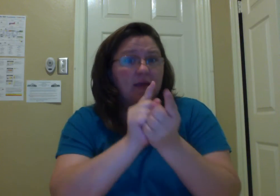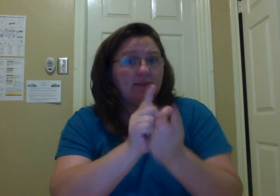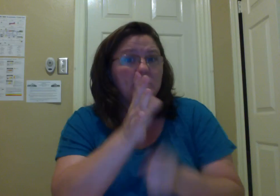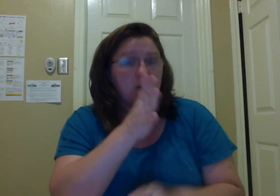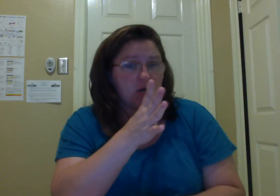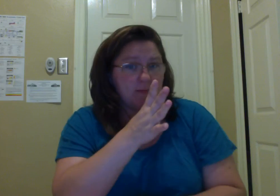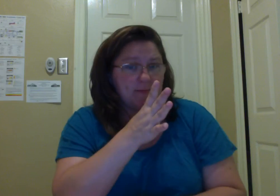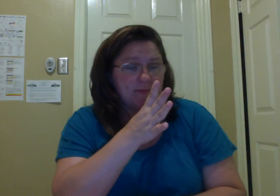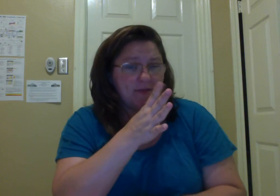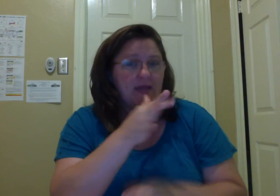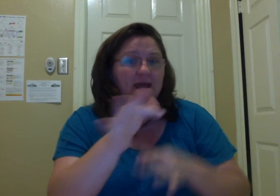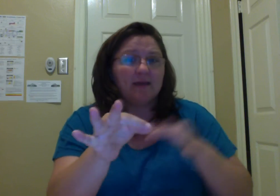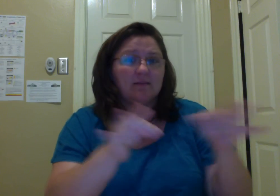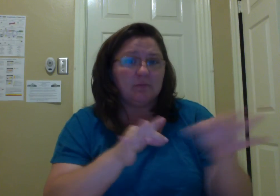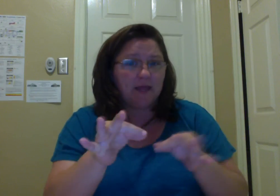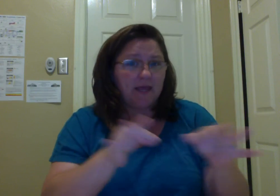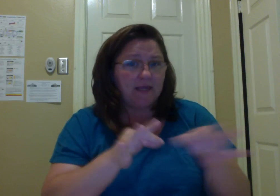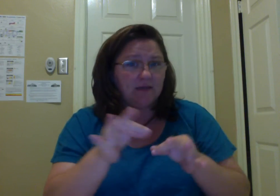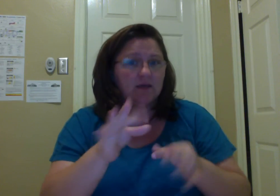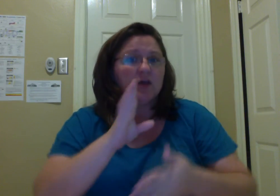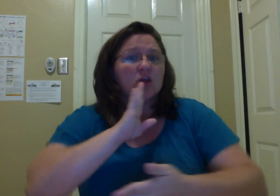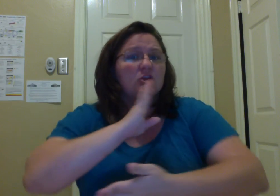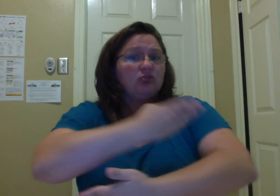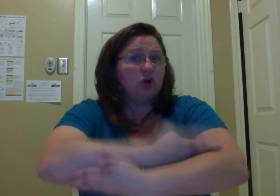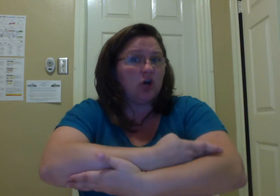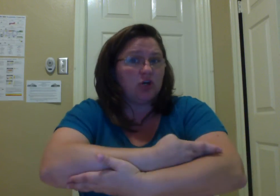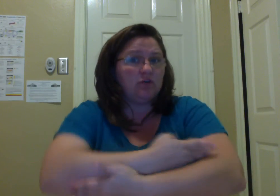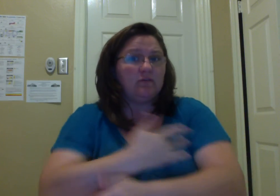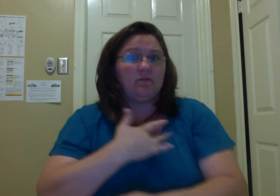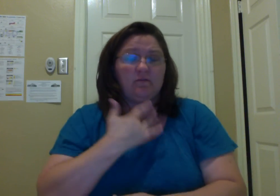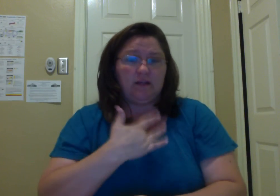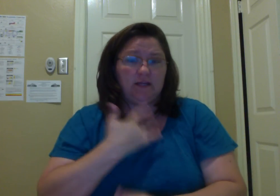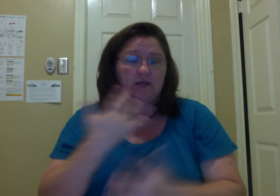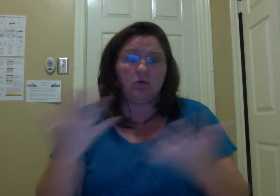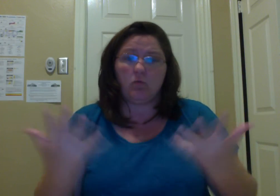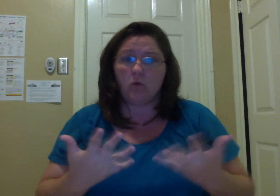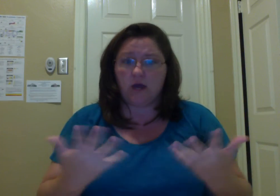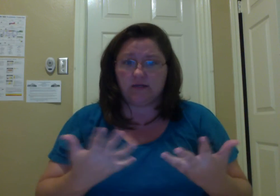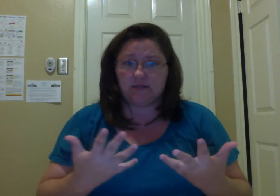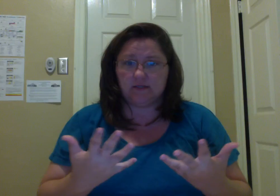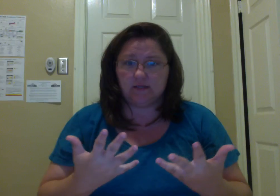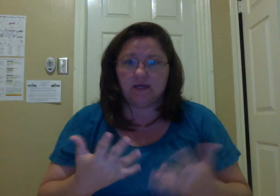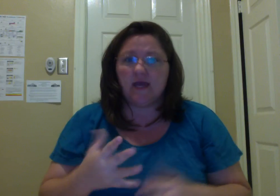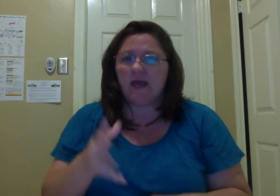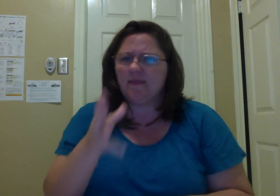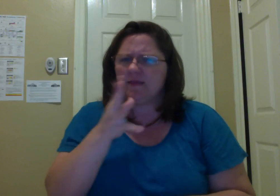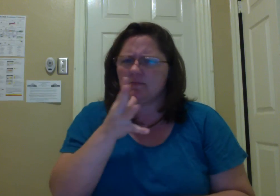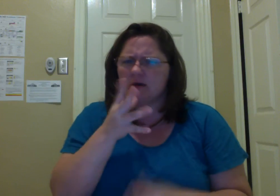the mom and I explained the daughter's feeling what. And then